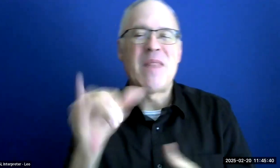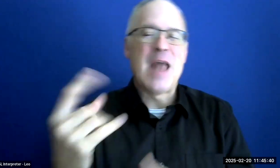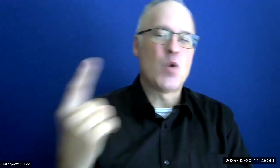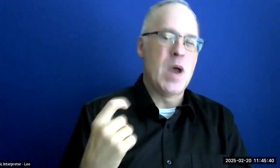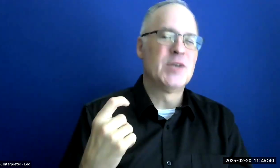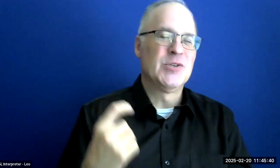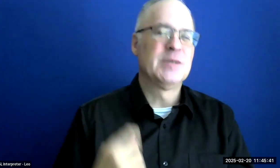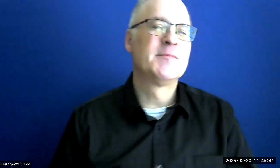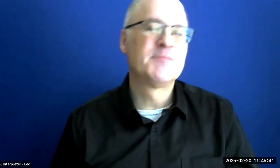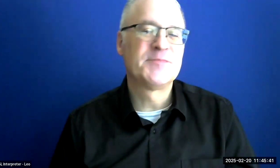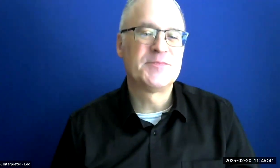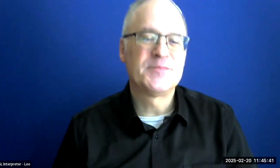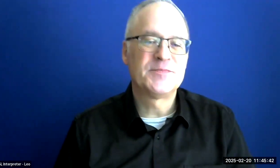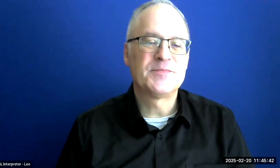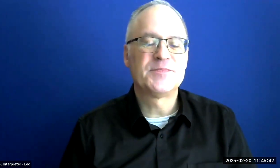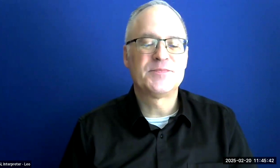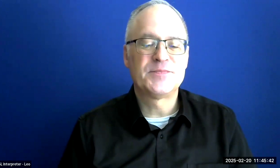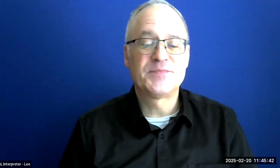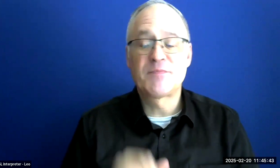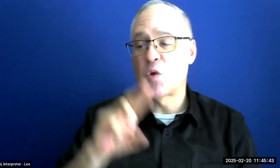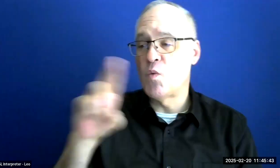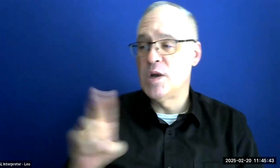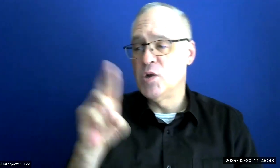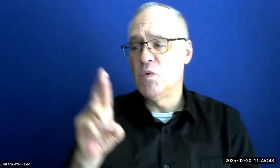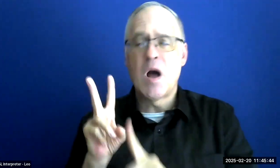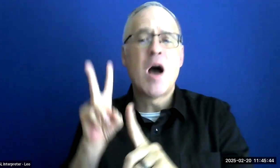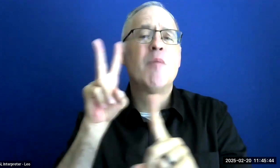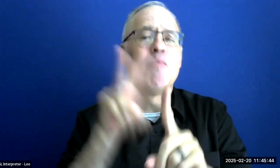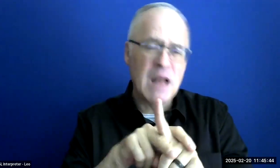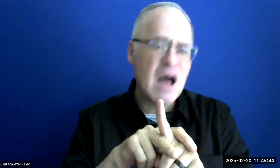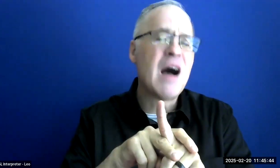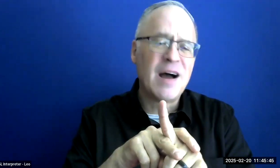So regionalization applies to all parts